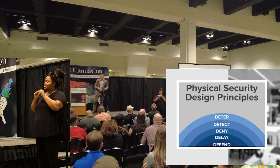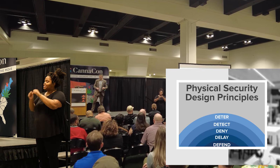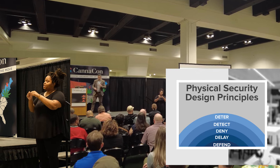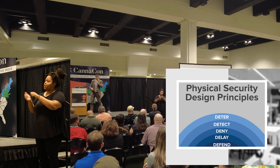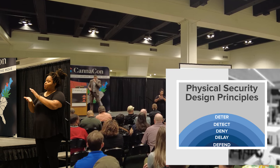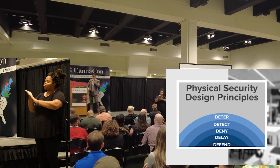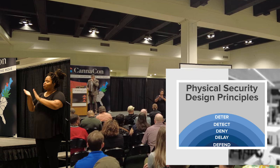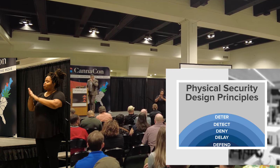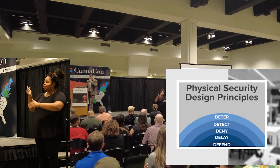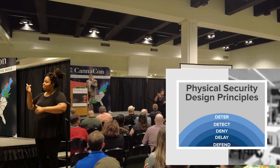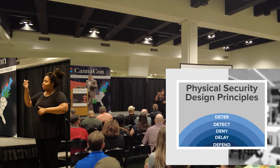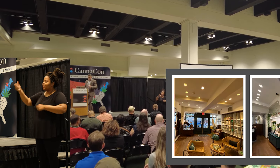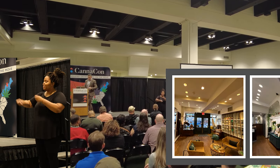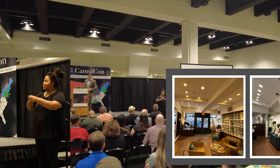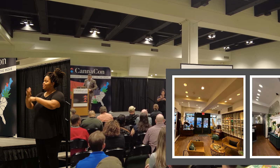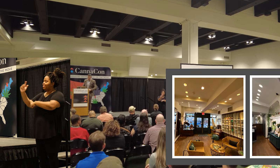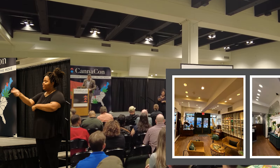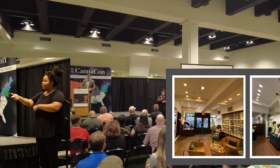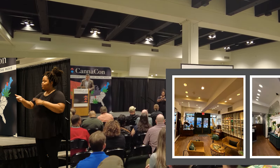Extremely important.